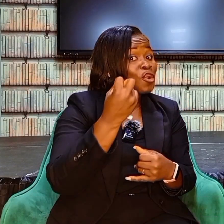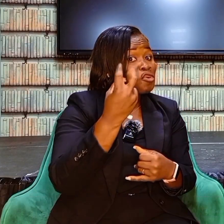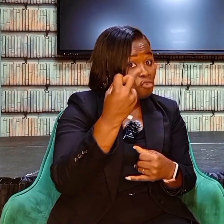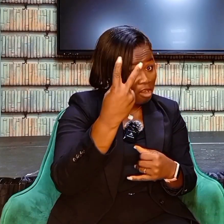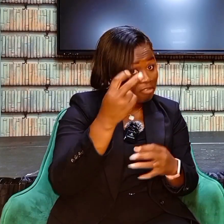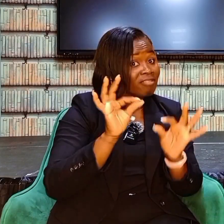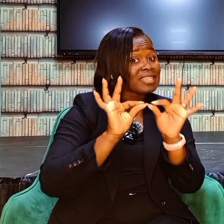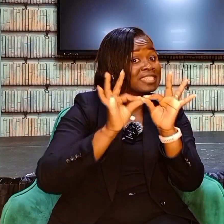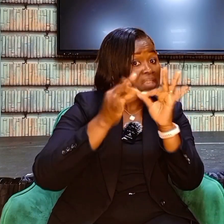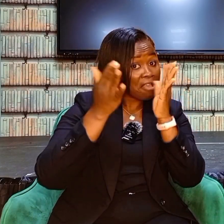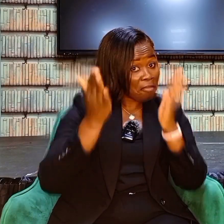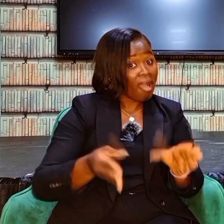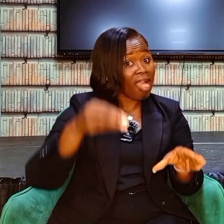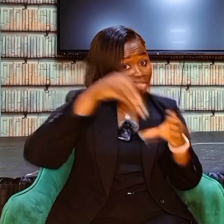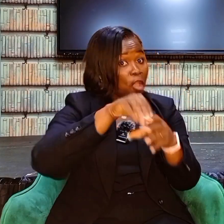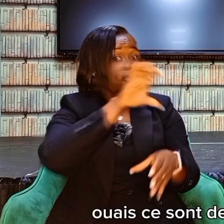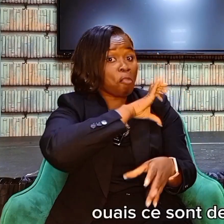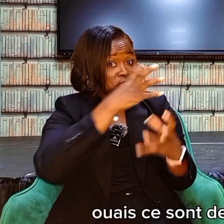12.